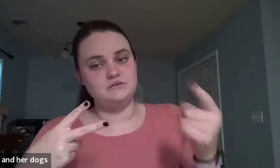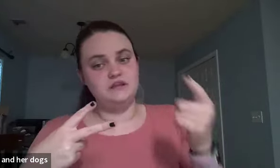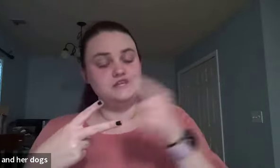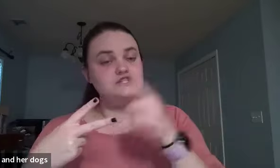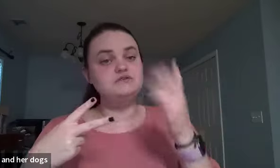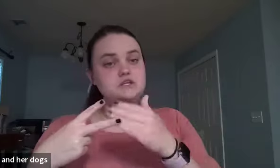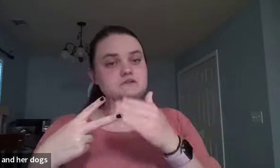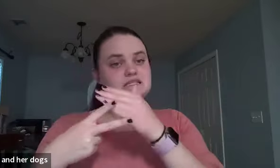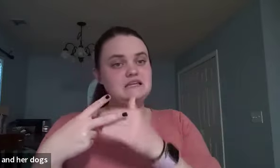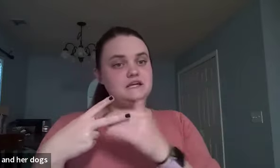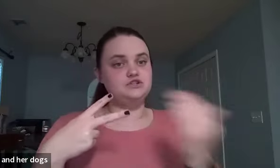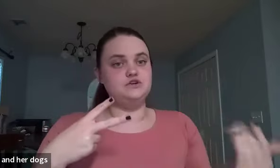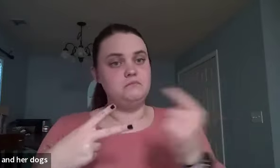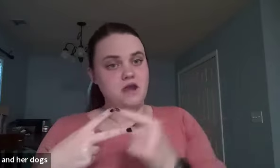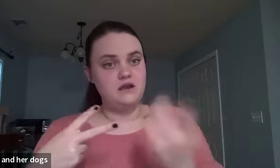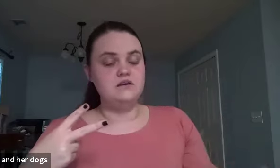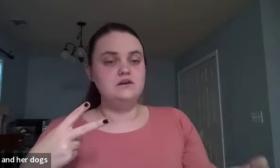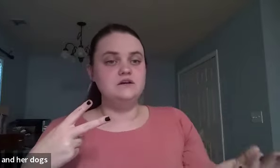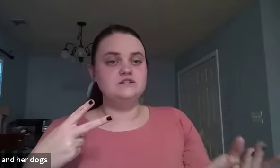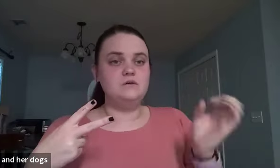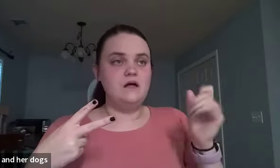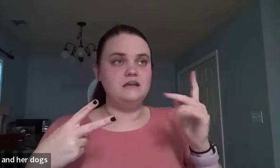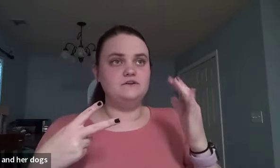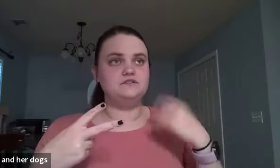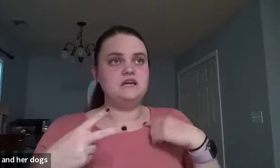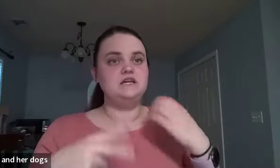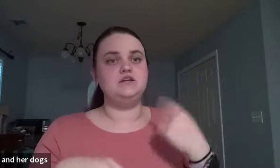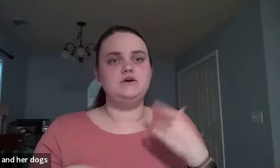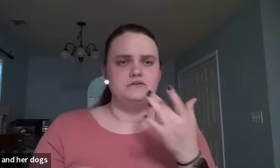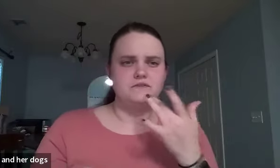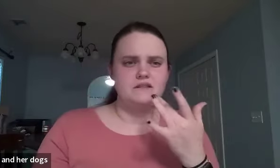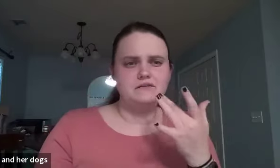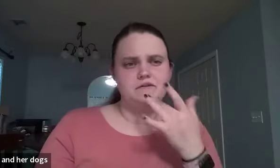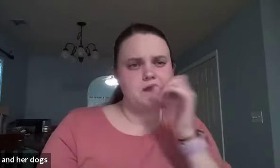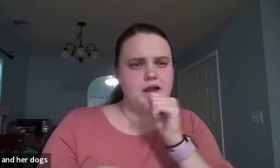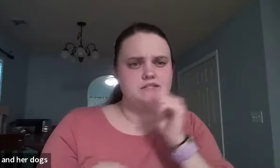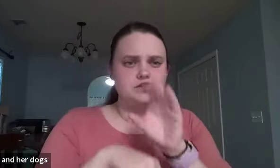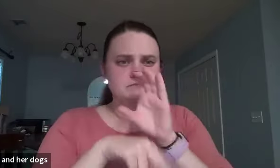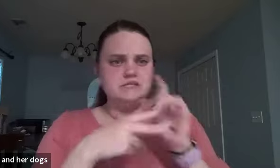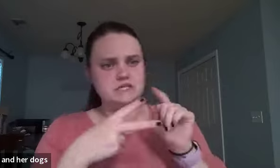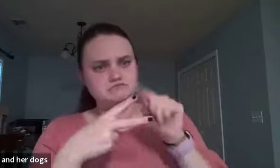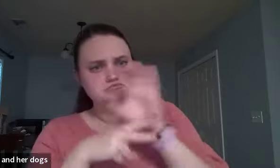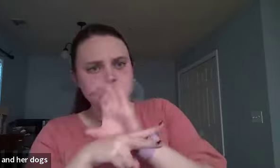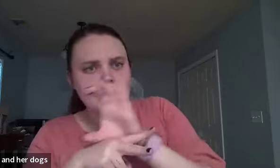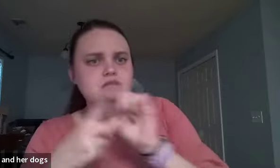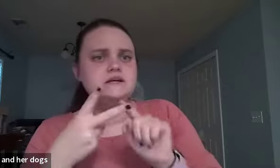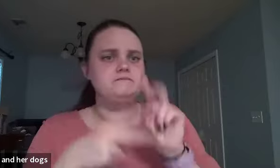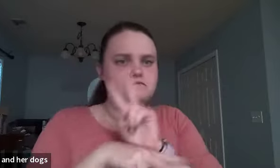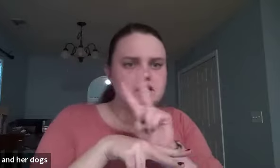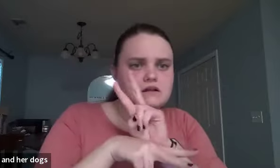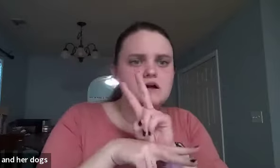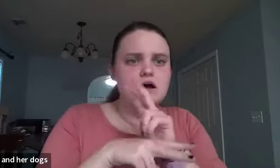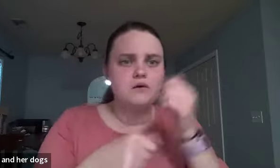to like, because you can use this later to go back. So like if you're saying, your favorite ice cream, is it chocolate,